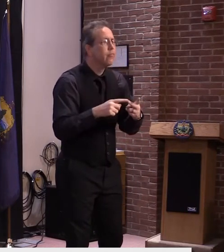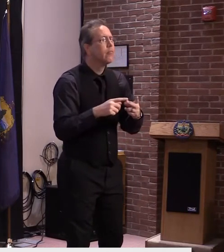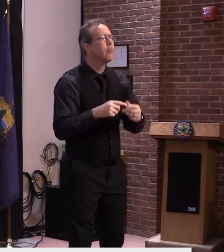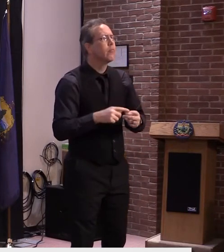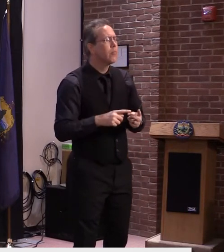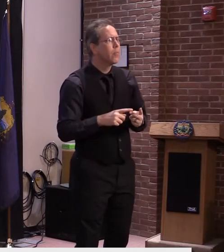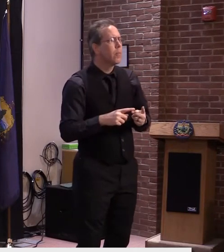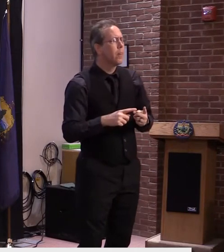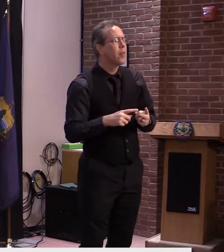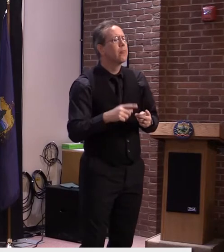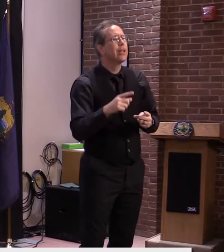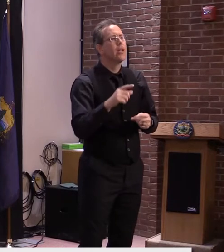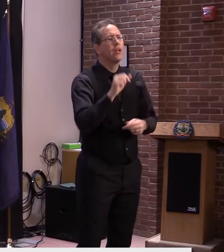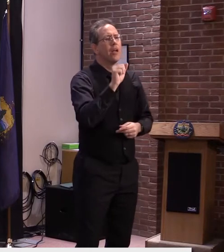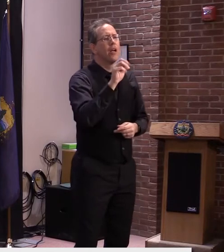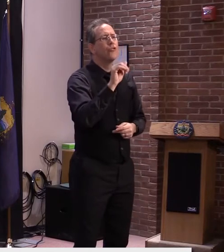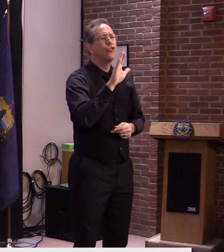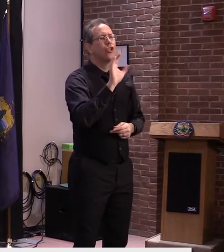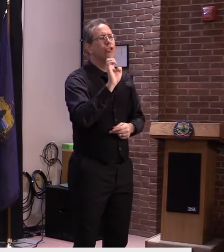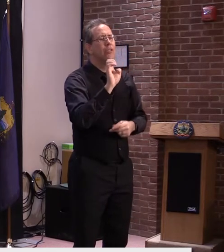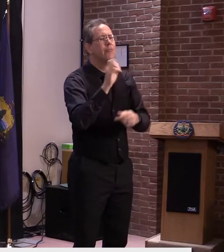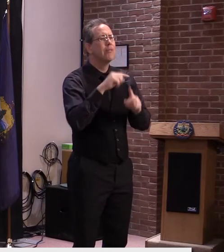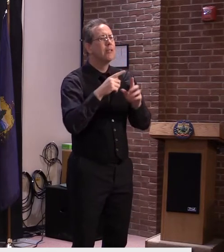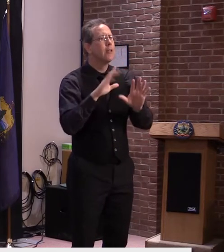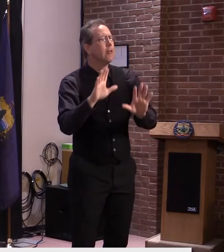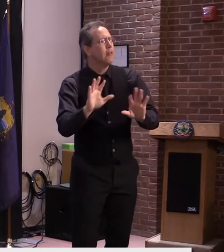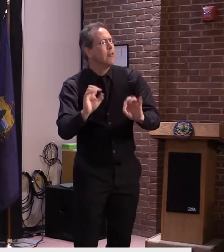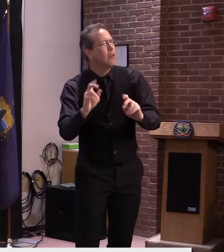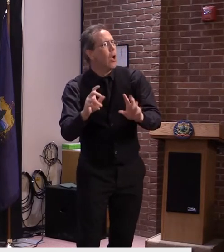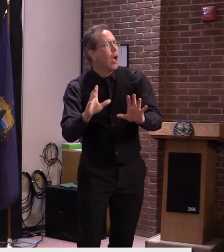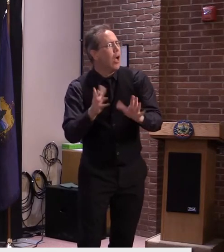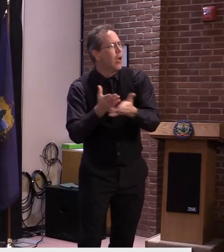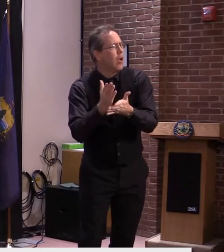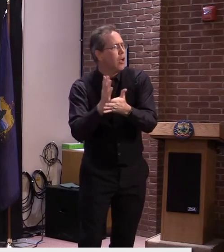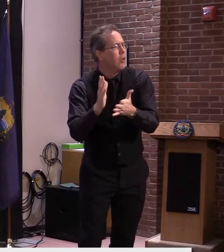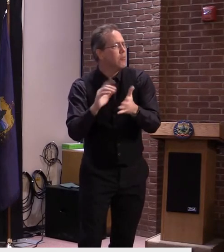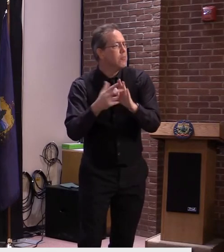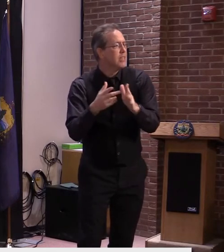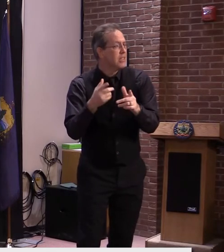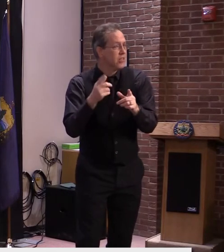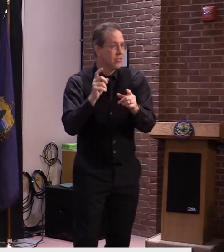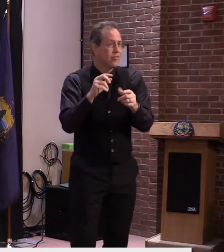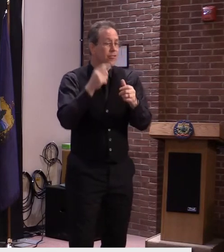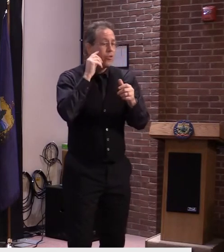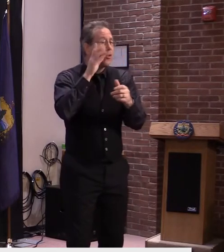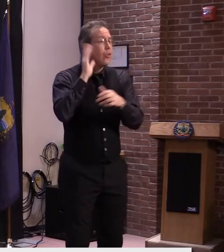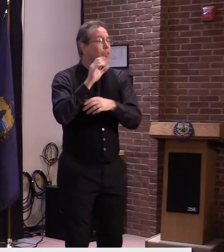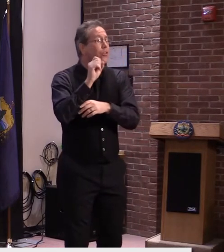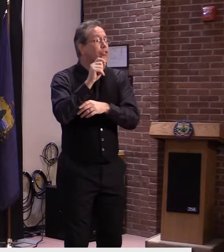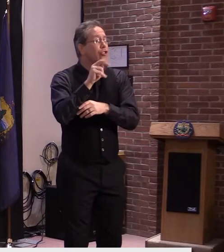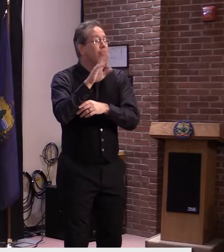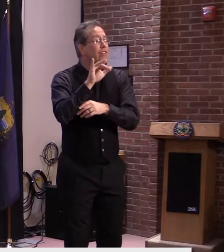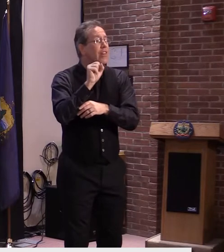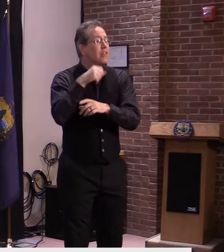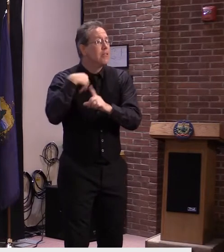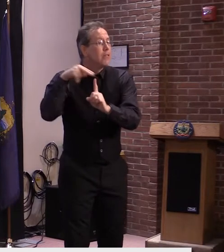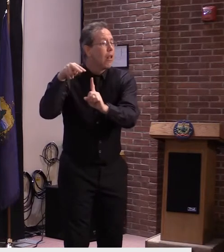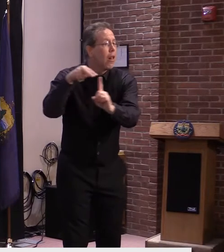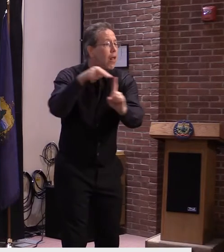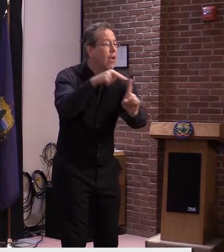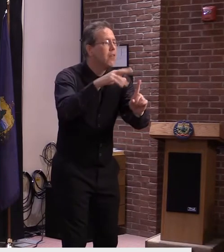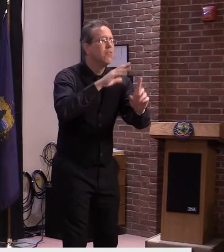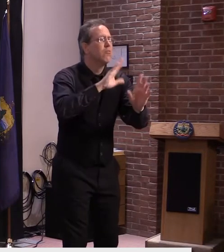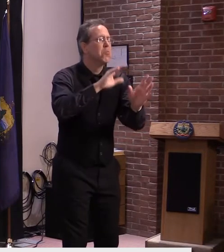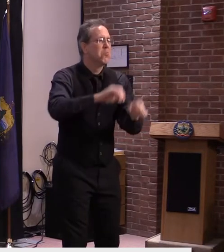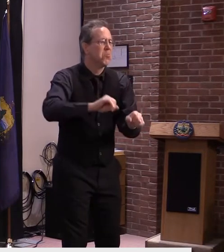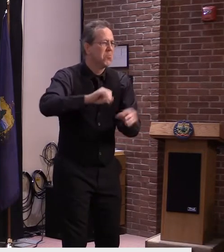staff. When we announced we were ending regular PCR surveillance testing in schools, we heard from a number of school staff that they would welcome the opportunity